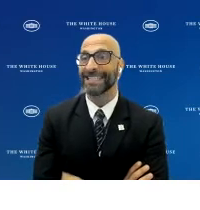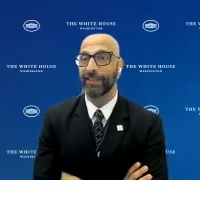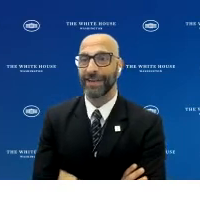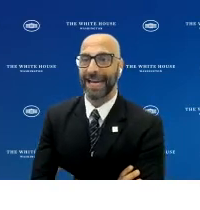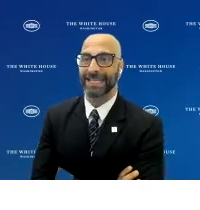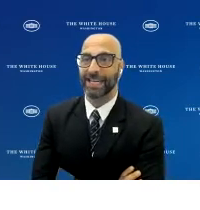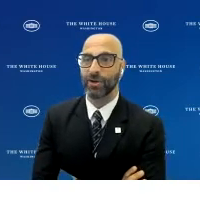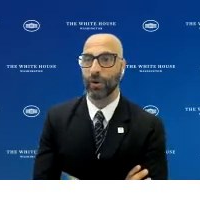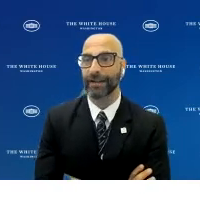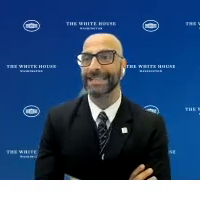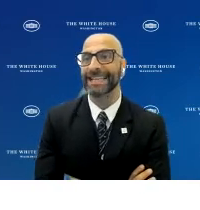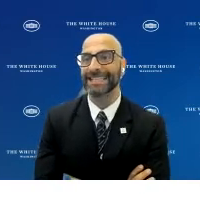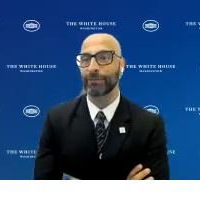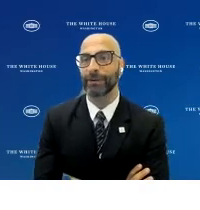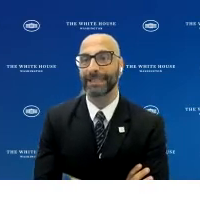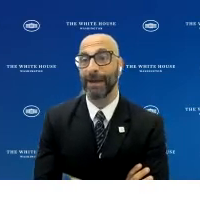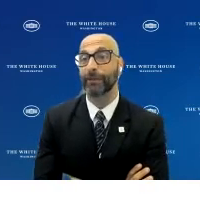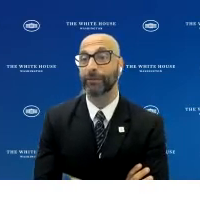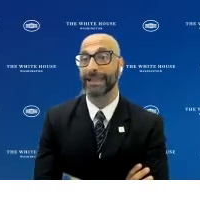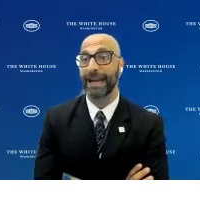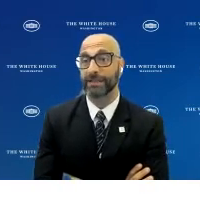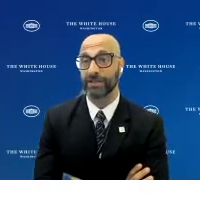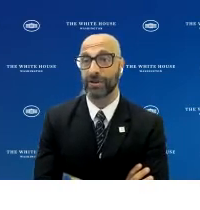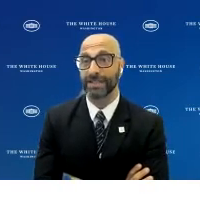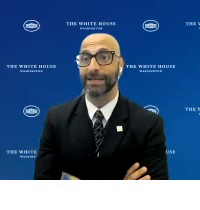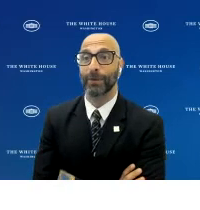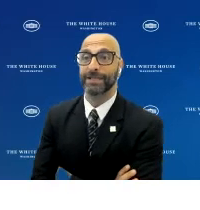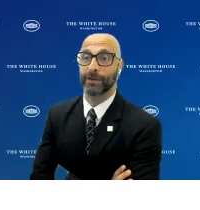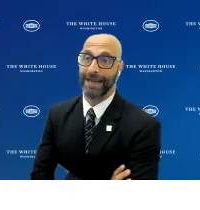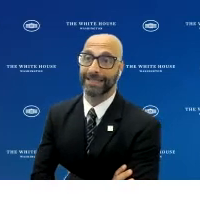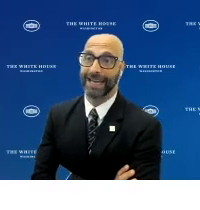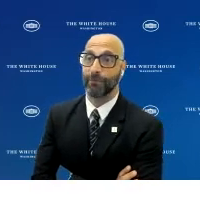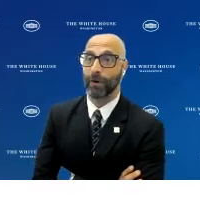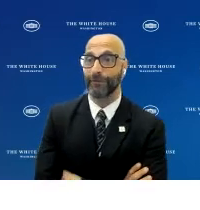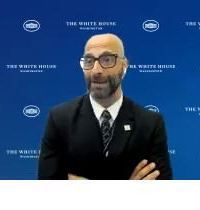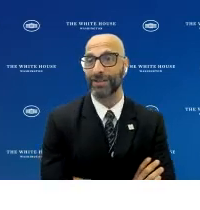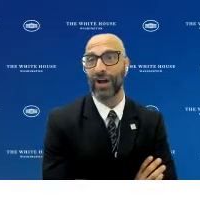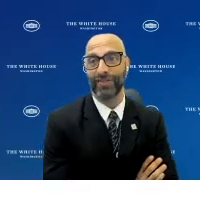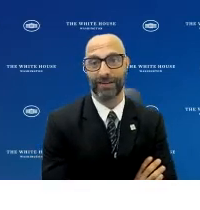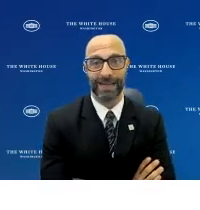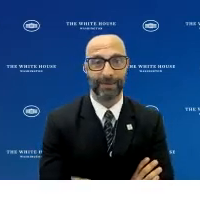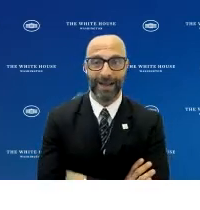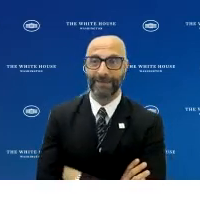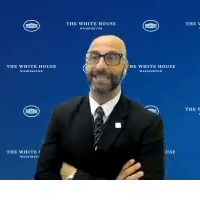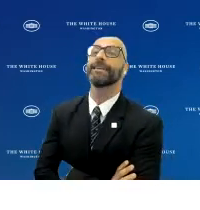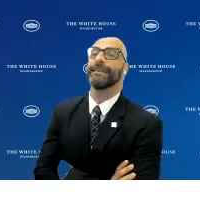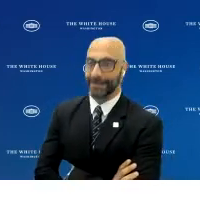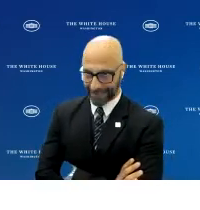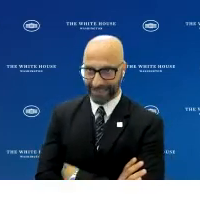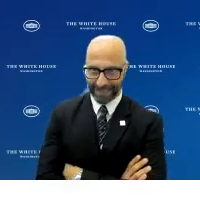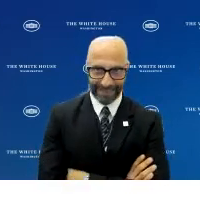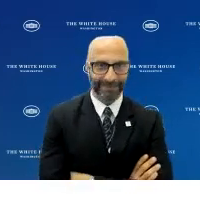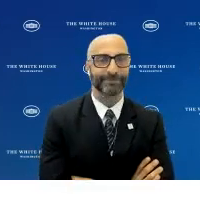successful event. Southern Decadence in New Orleans similarly did about 3,000 doses. We're still waiting to get more information on their